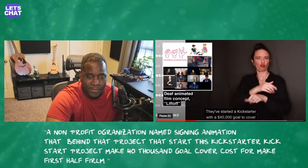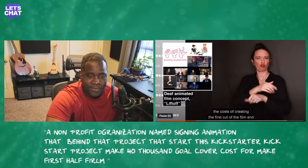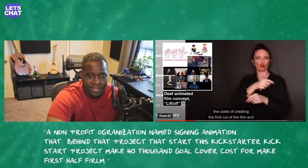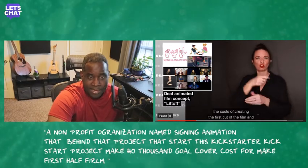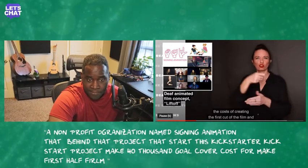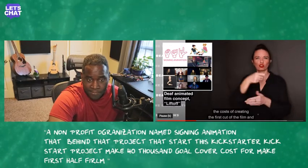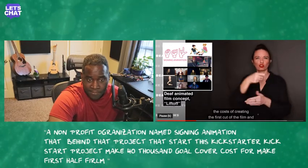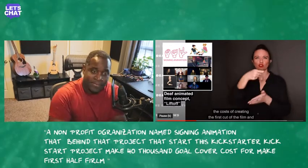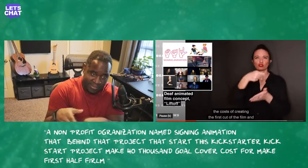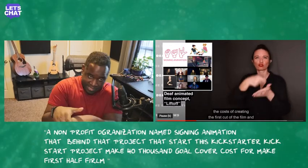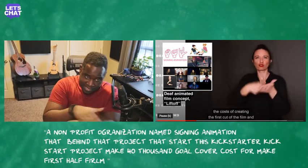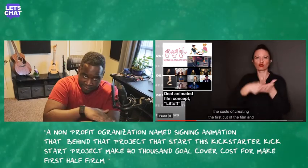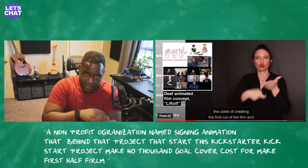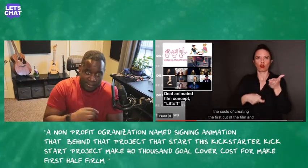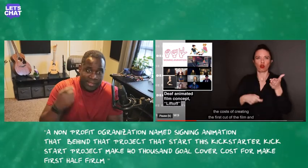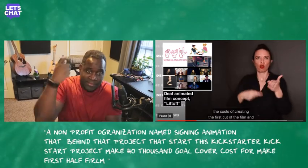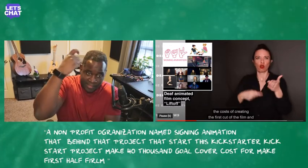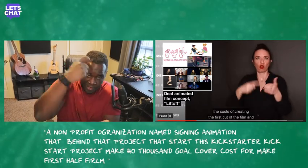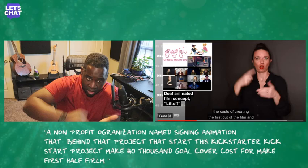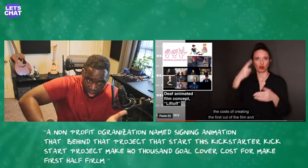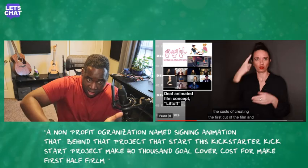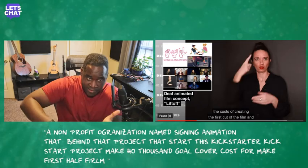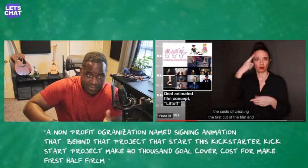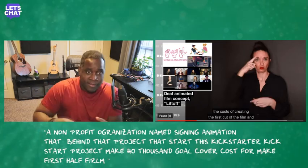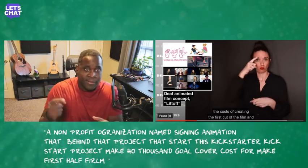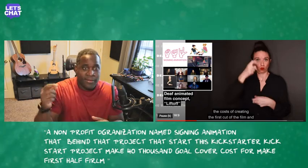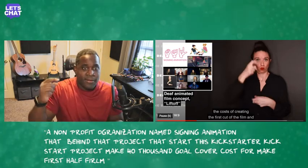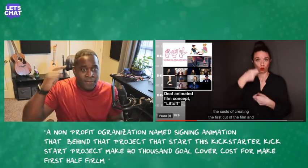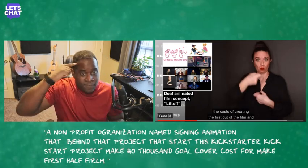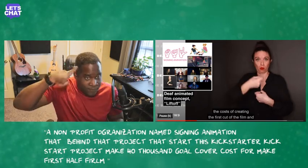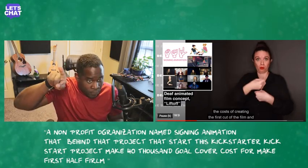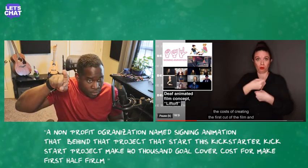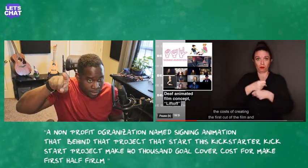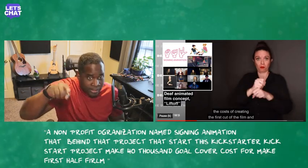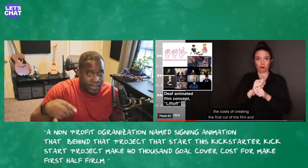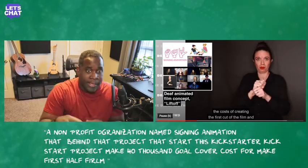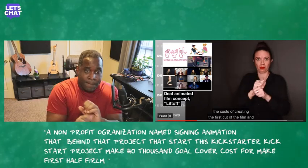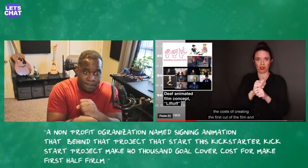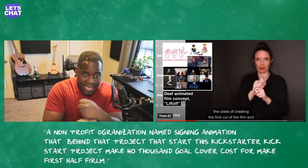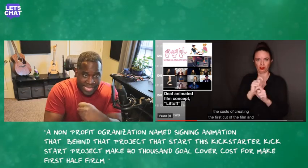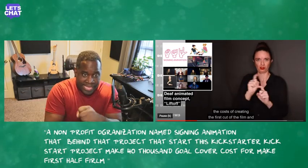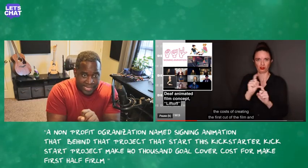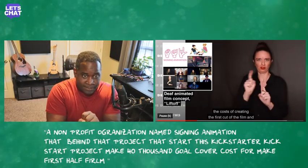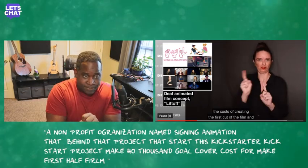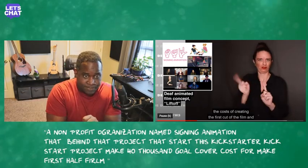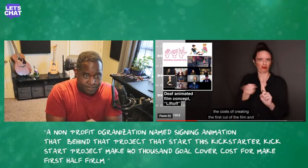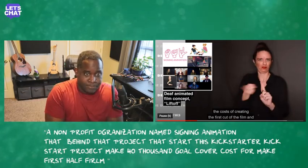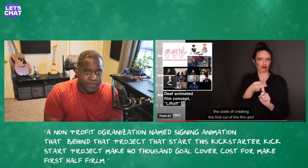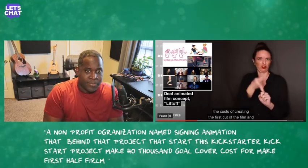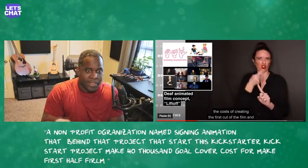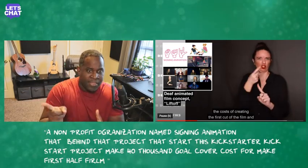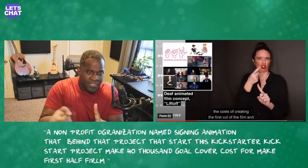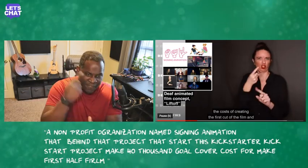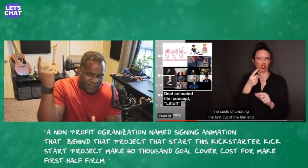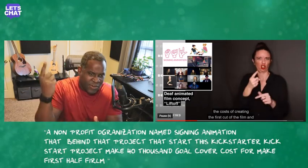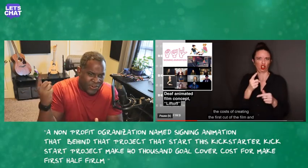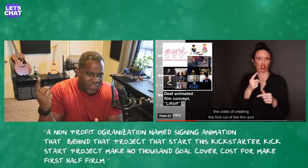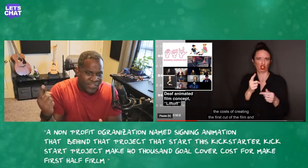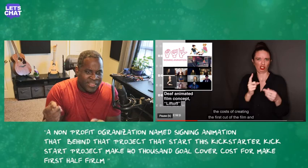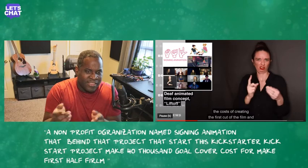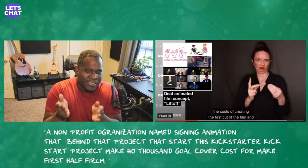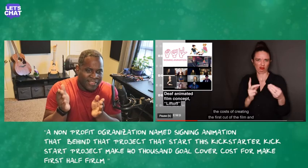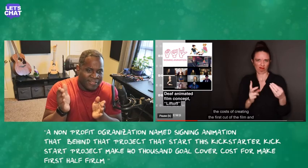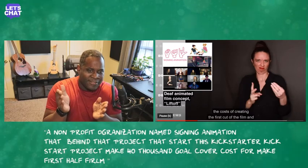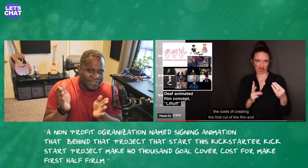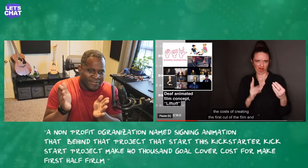$40,000 goal to cover the cost for making the